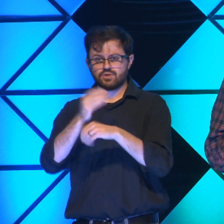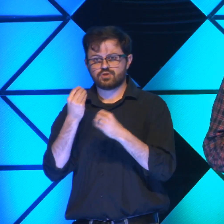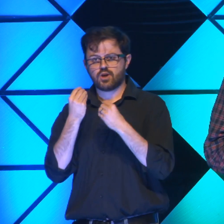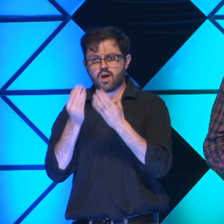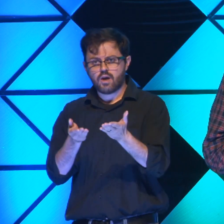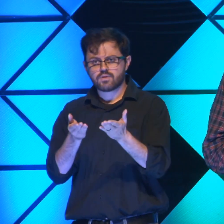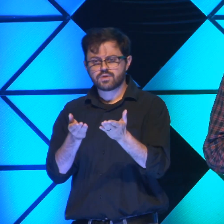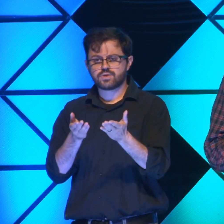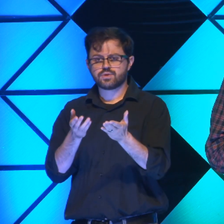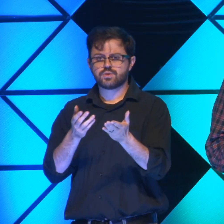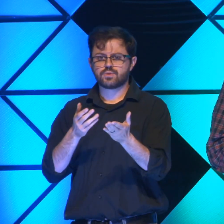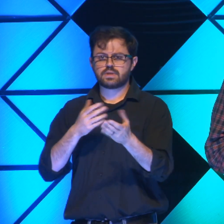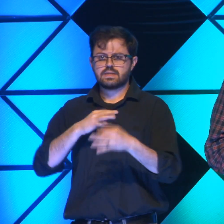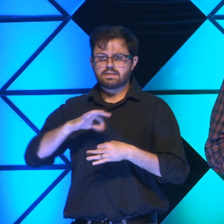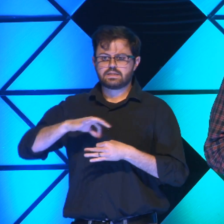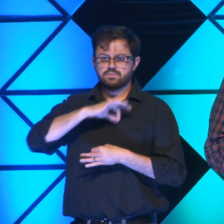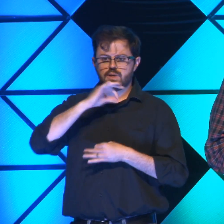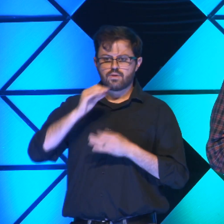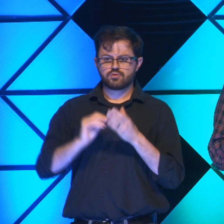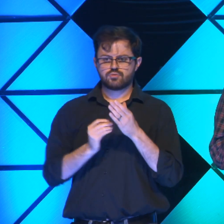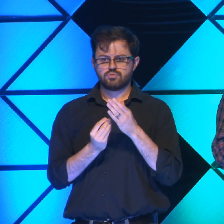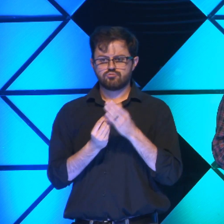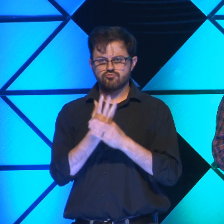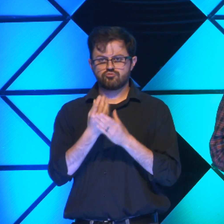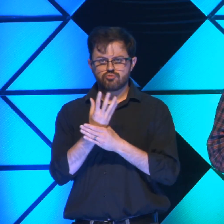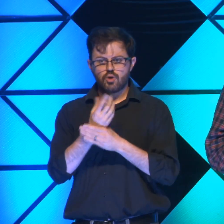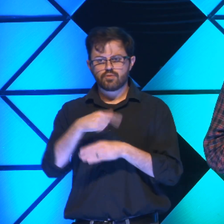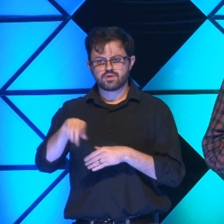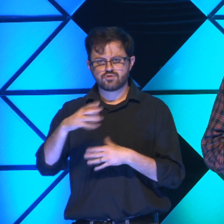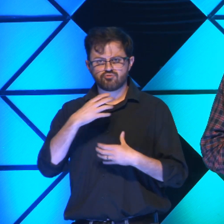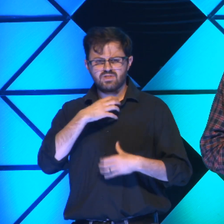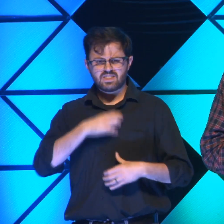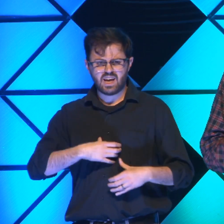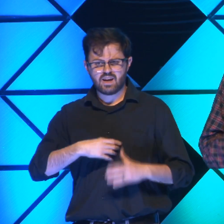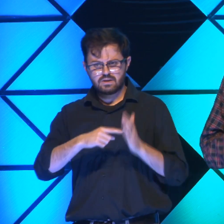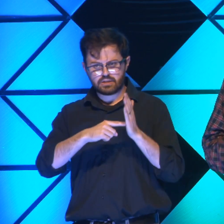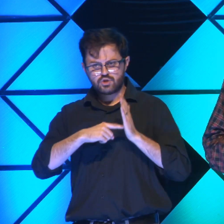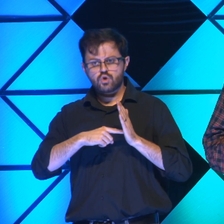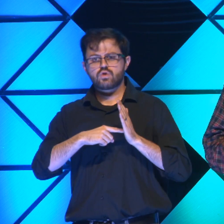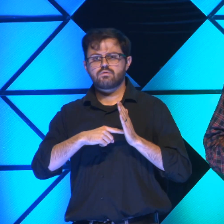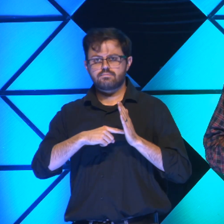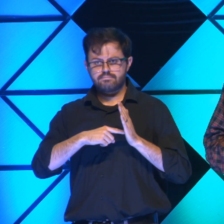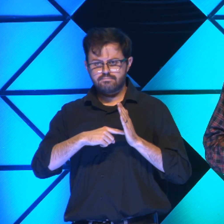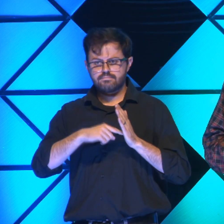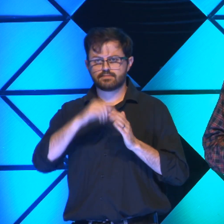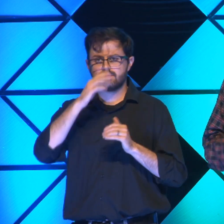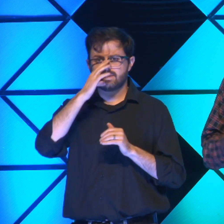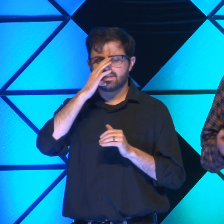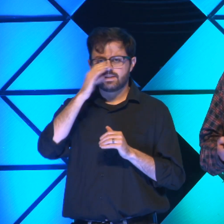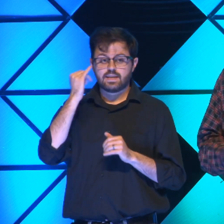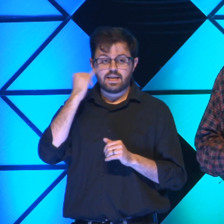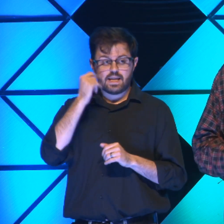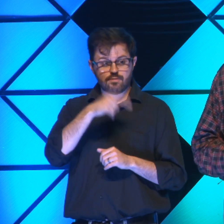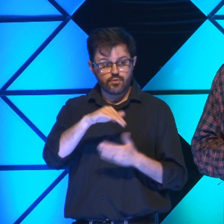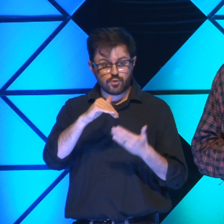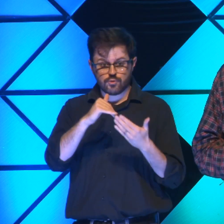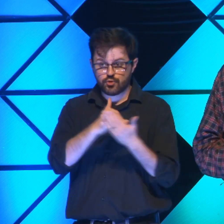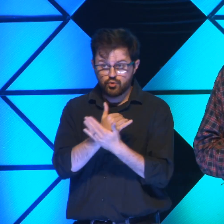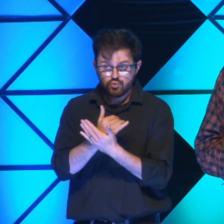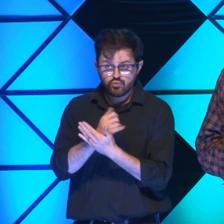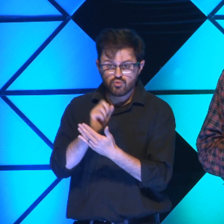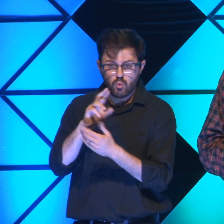spiritual growth that you desire and that you deserve. If you're new, if you're